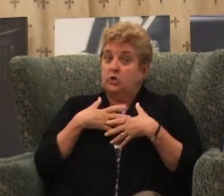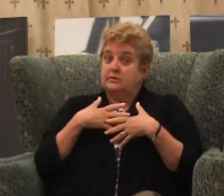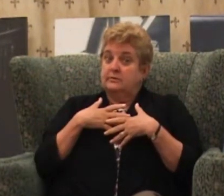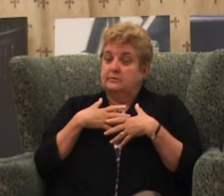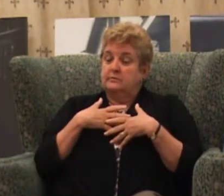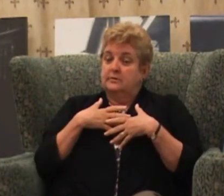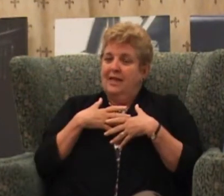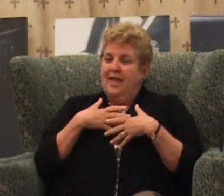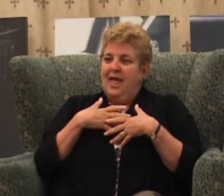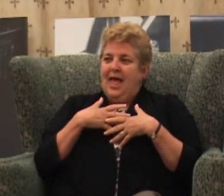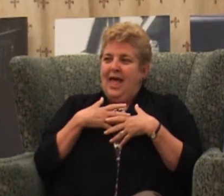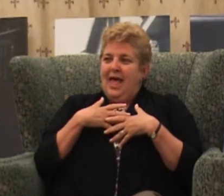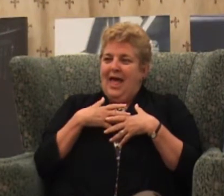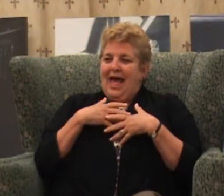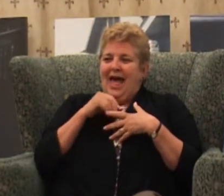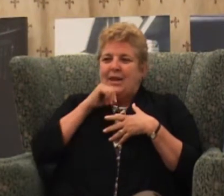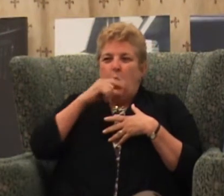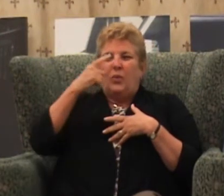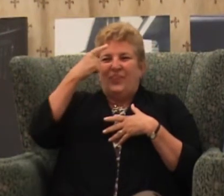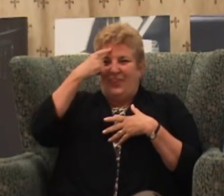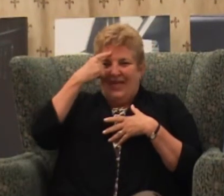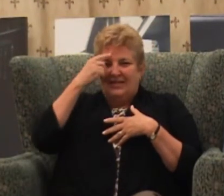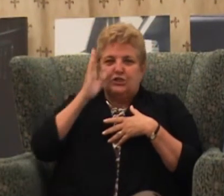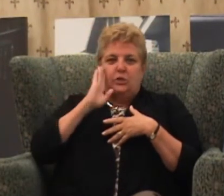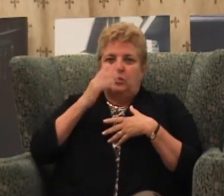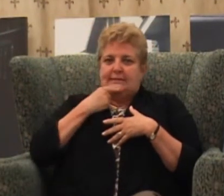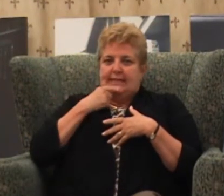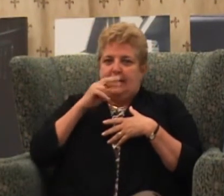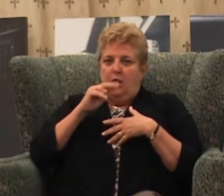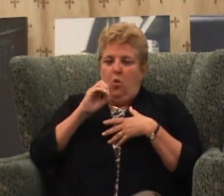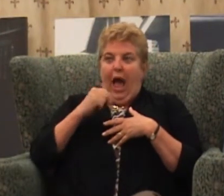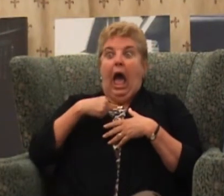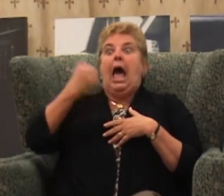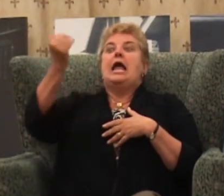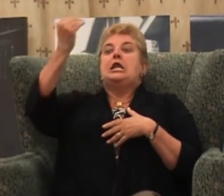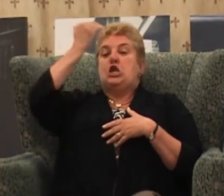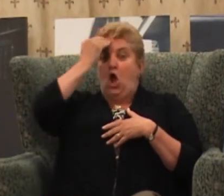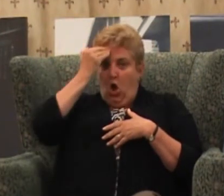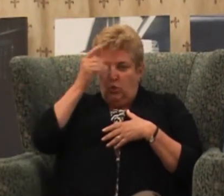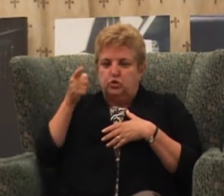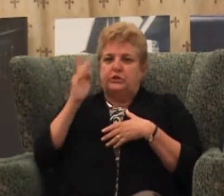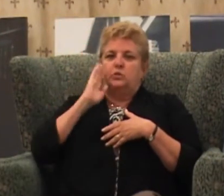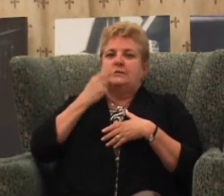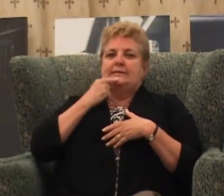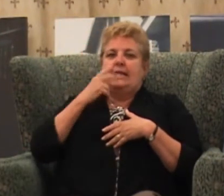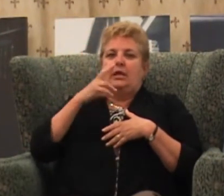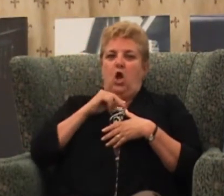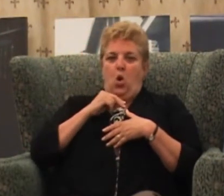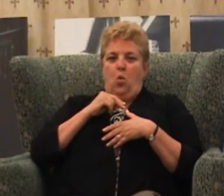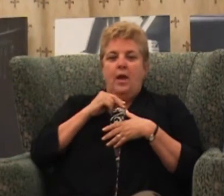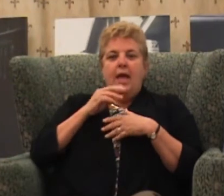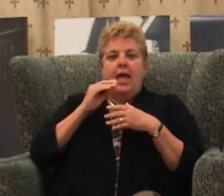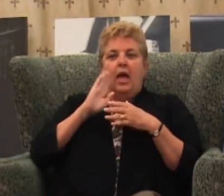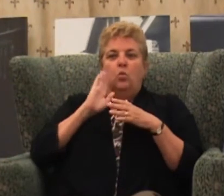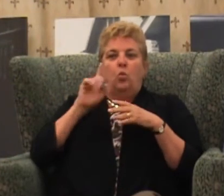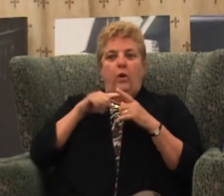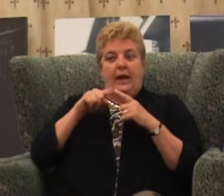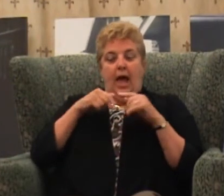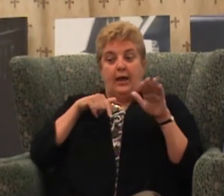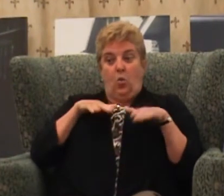don't think she's going to say no. I know she's going to say no. And when I walk across the room and I ask her to dance, and when she says no,